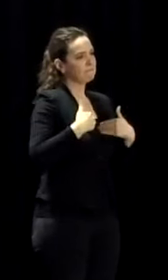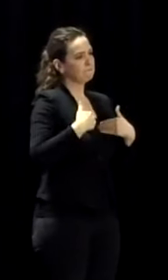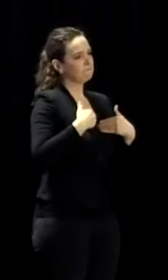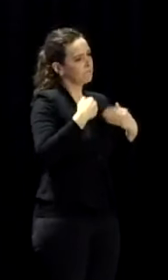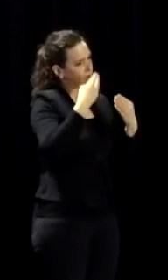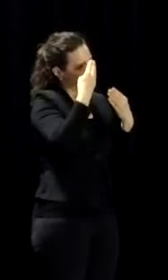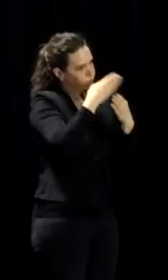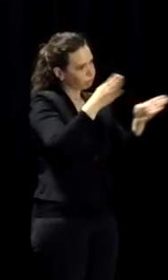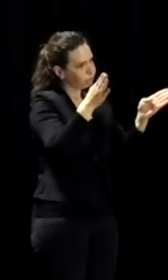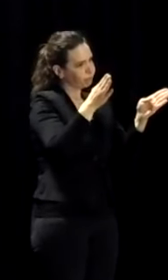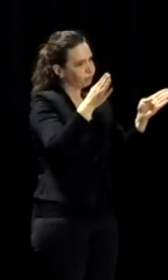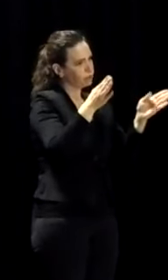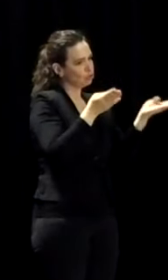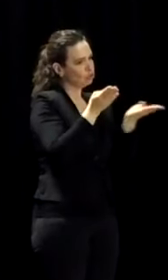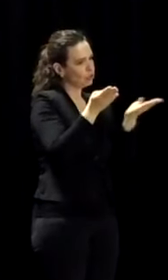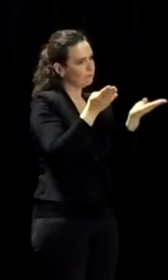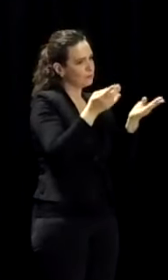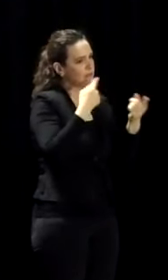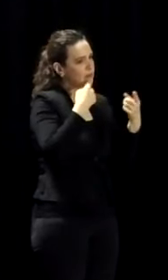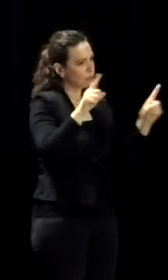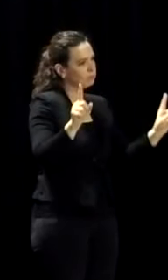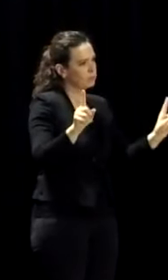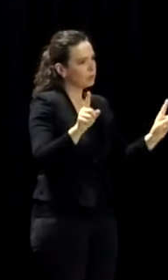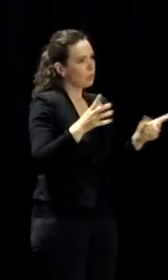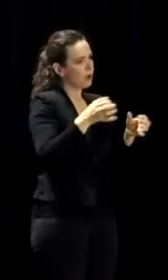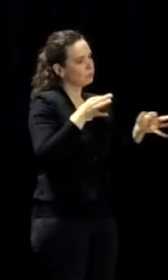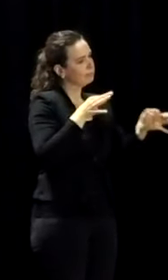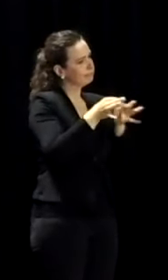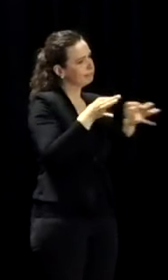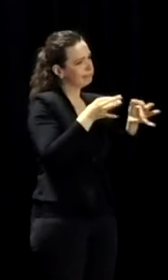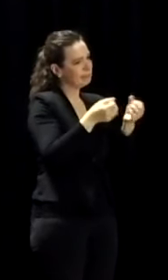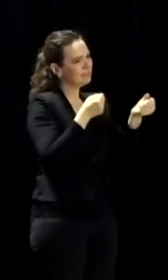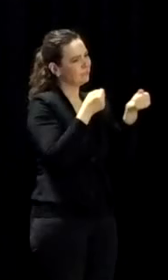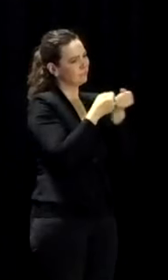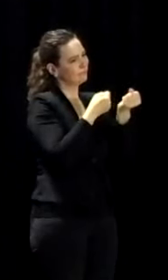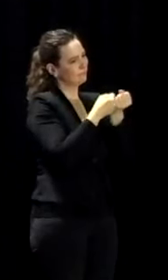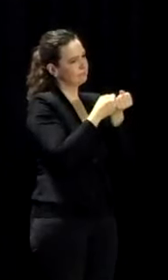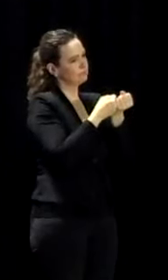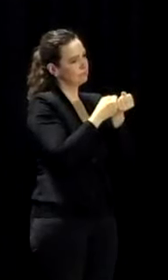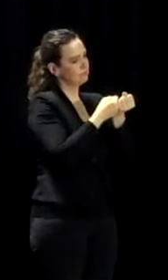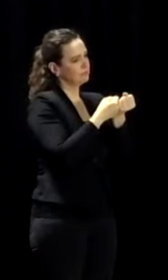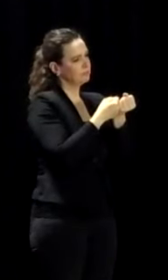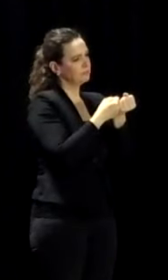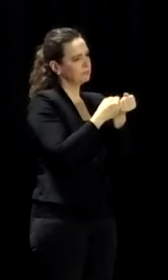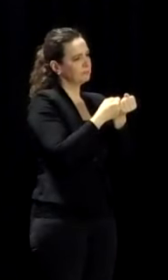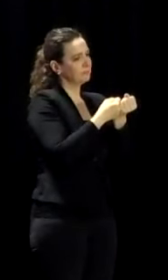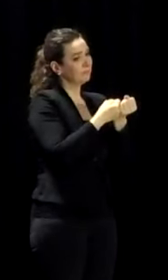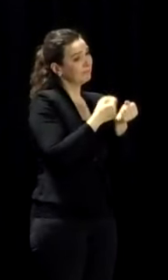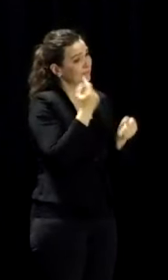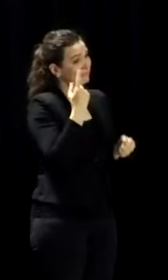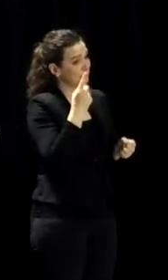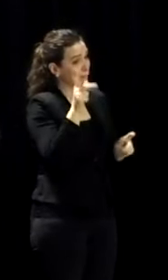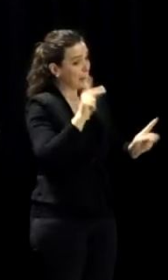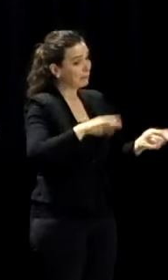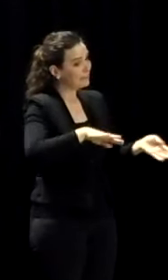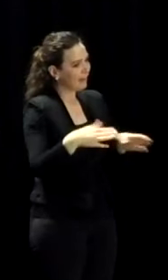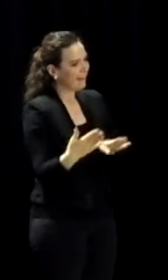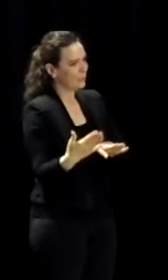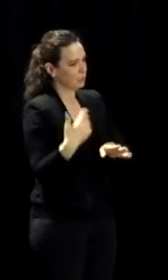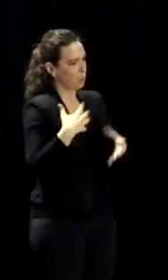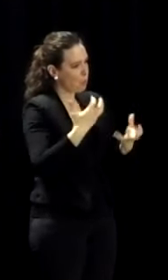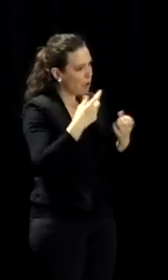speak to different constituencies and make sure we reinforce that message. People's lives are at stake, and everyone needs to take this very seriously.